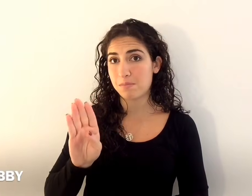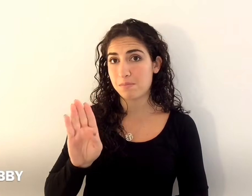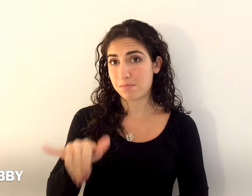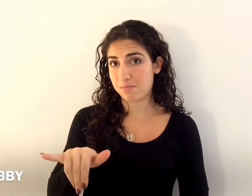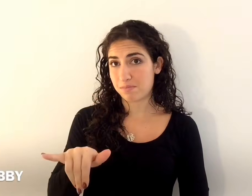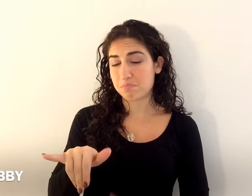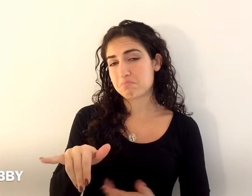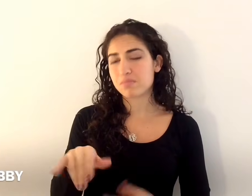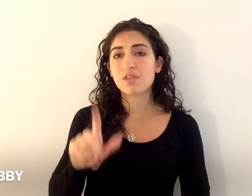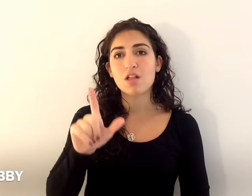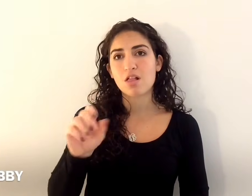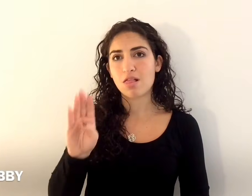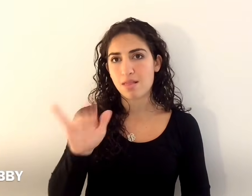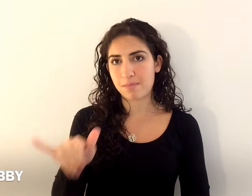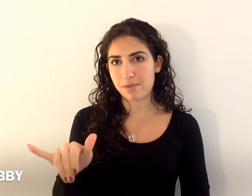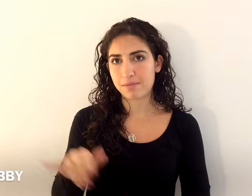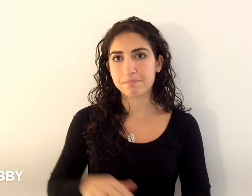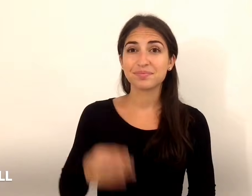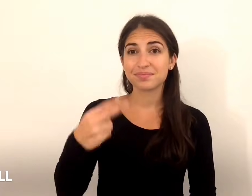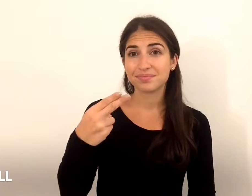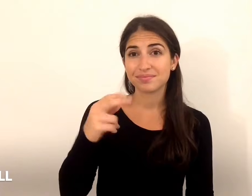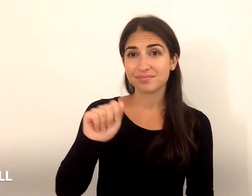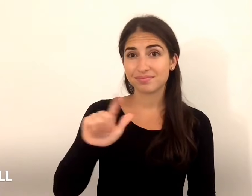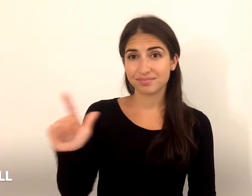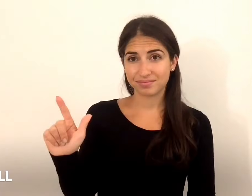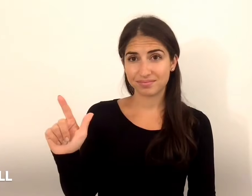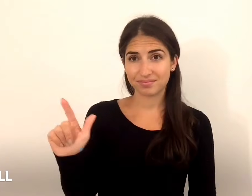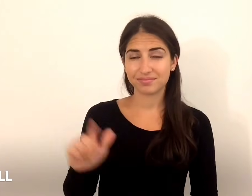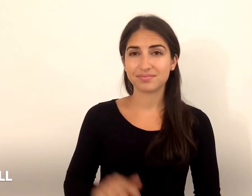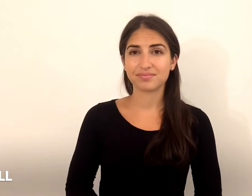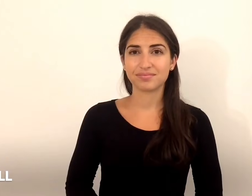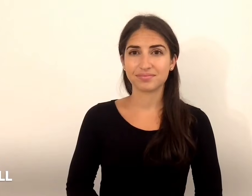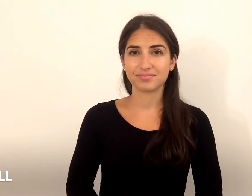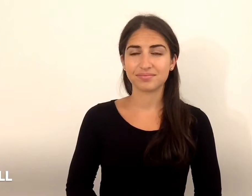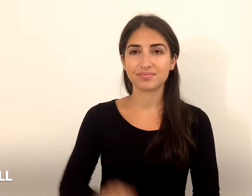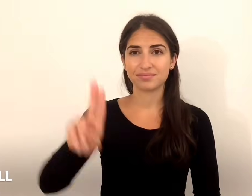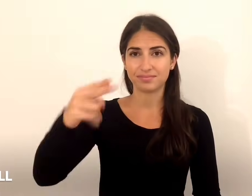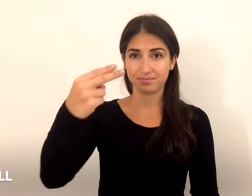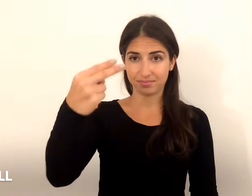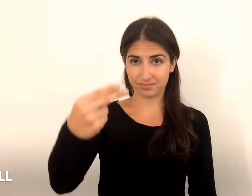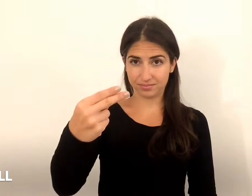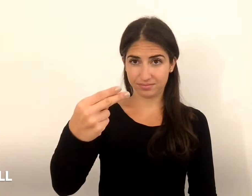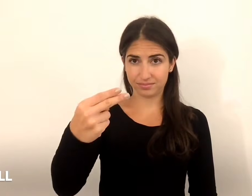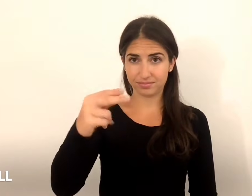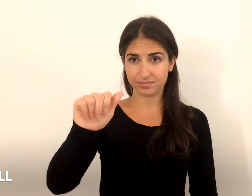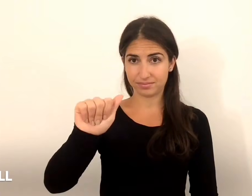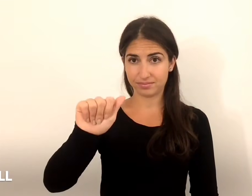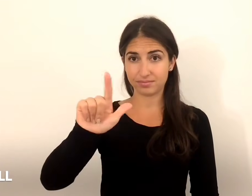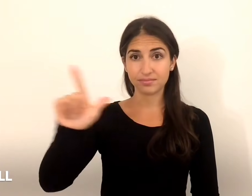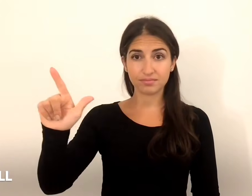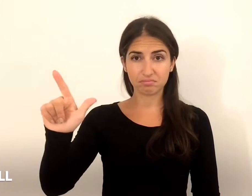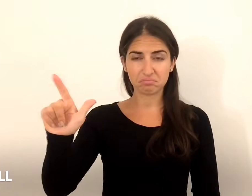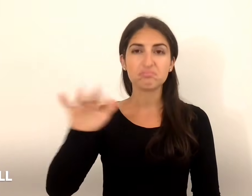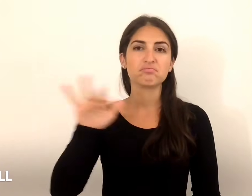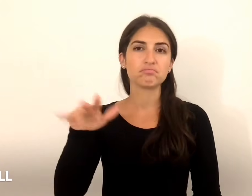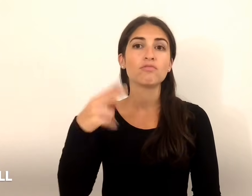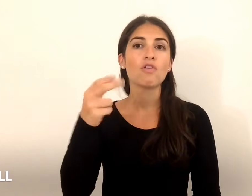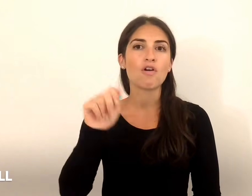L-O-B-B-Y, lobby. Hall, there is a lexicalized fingerspelling version, hall.